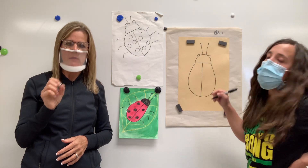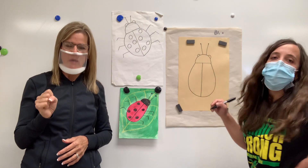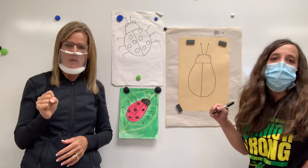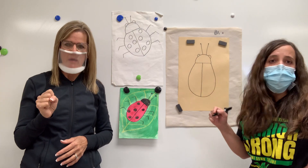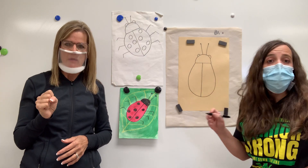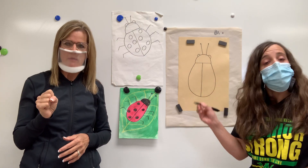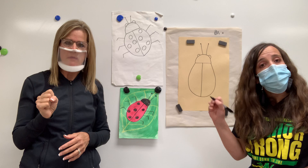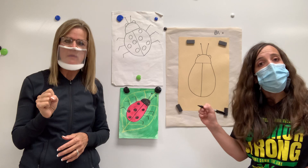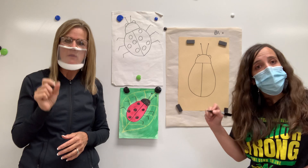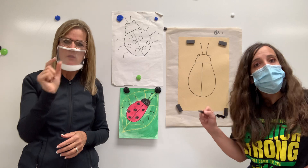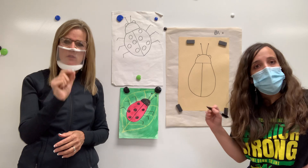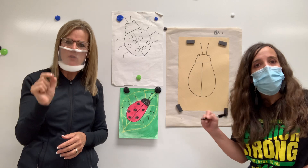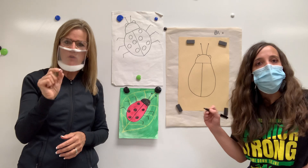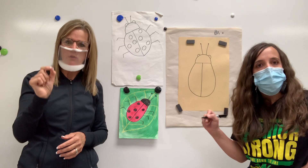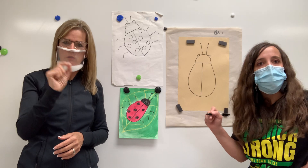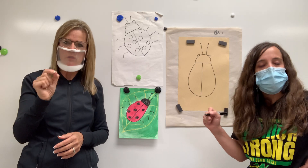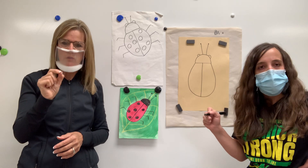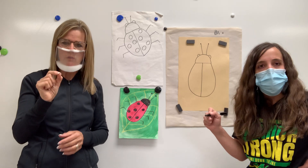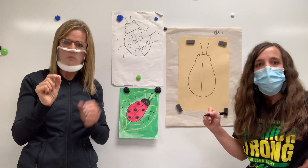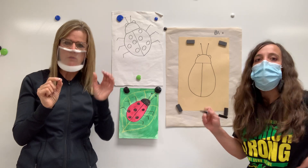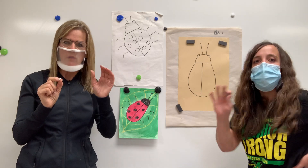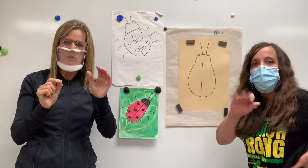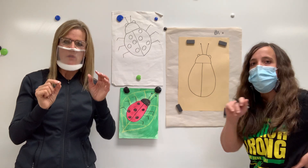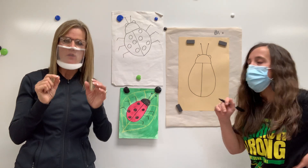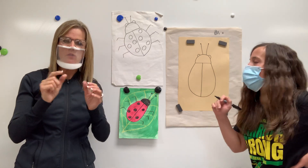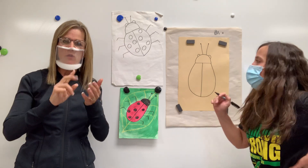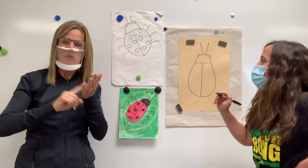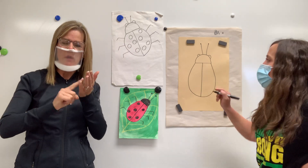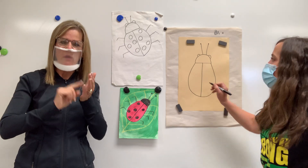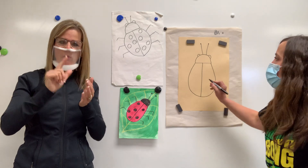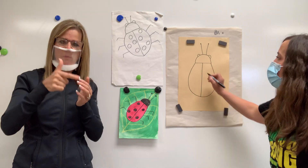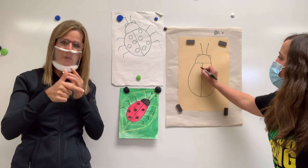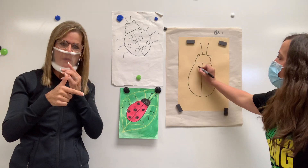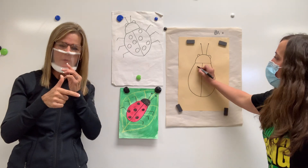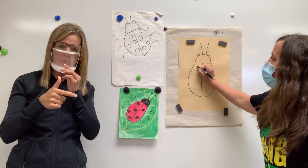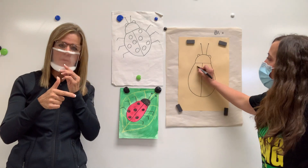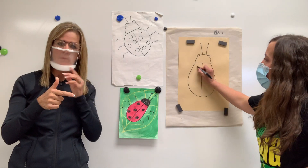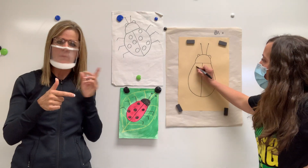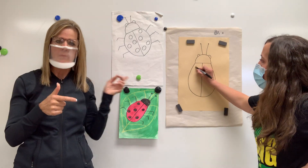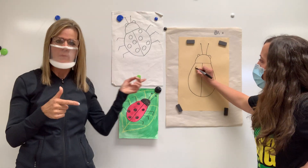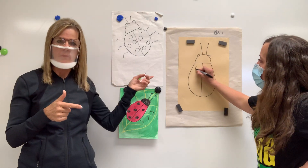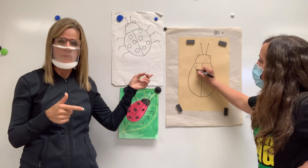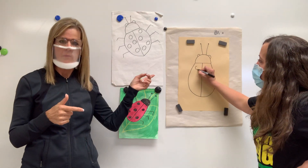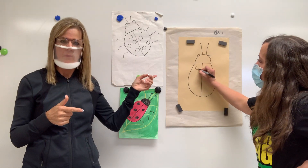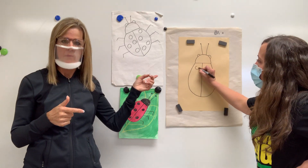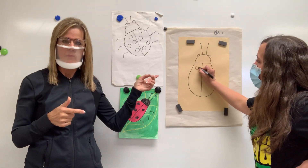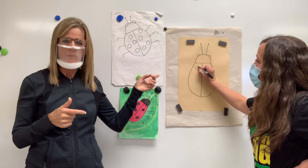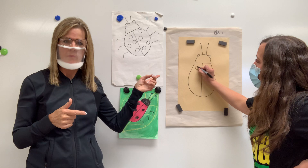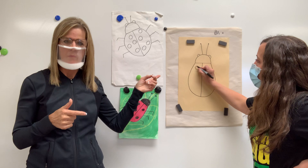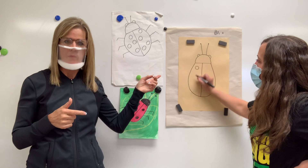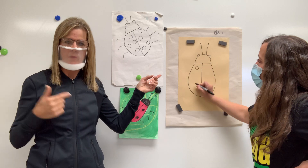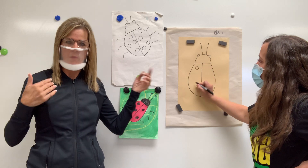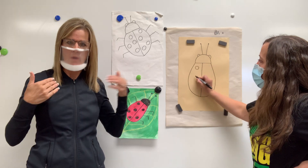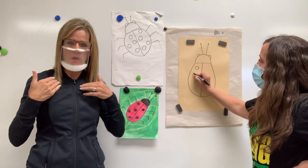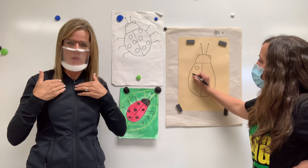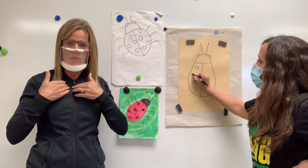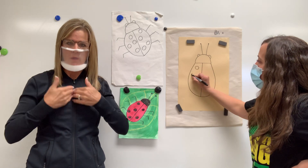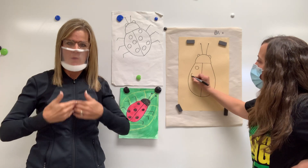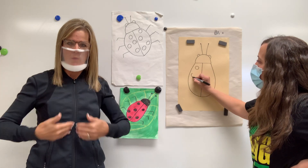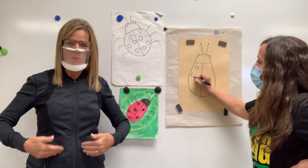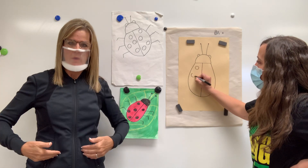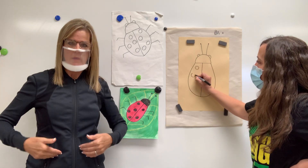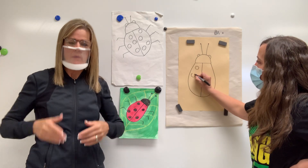We're just gonna draw circles so that you can color them in later, and we'll talk about that in a minute. But on the wings, I'm